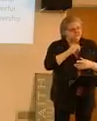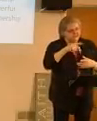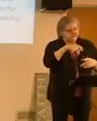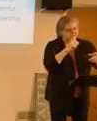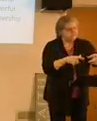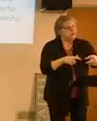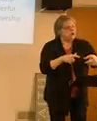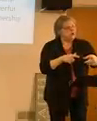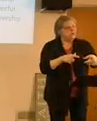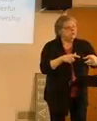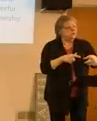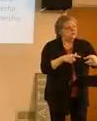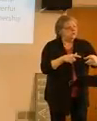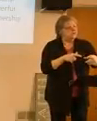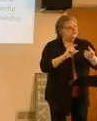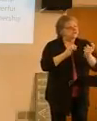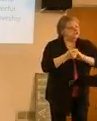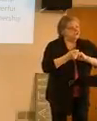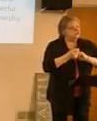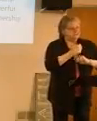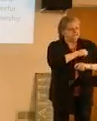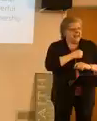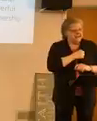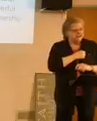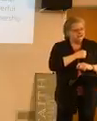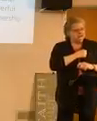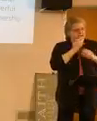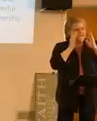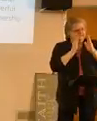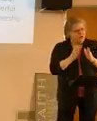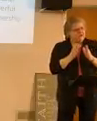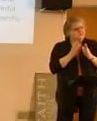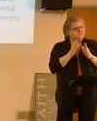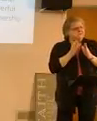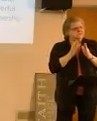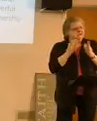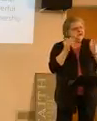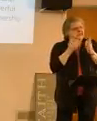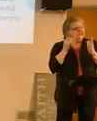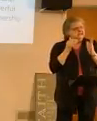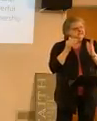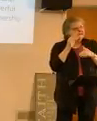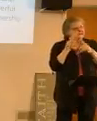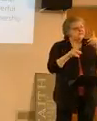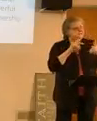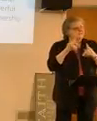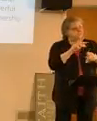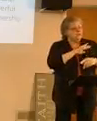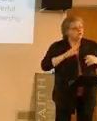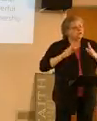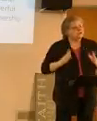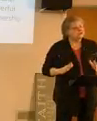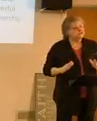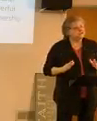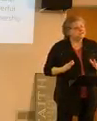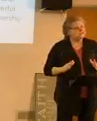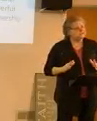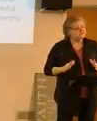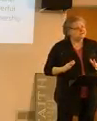Paul change his attitude, his focus, against a people group that he would have called his